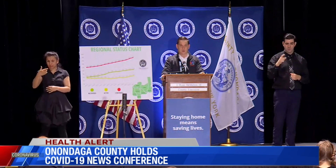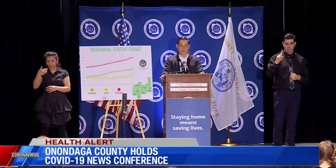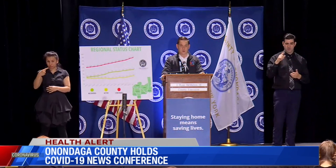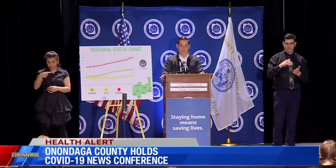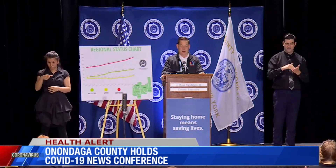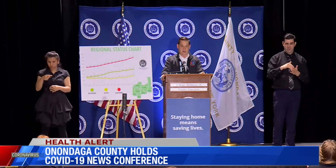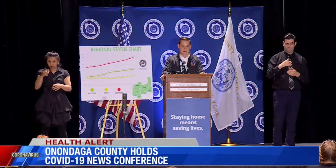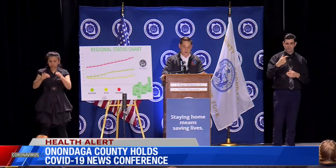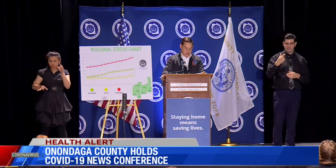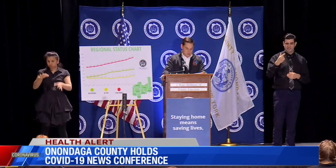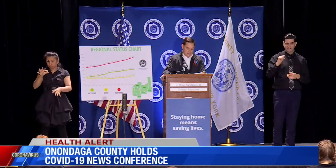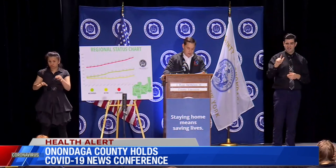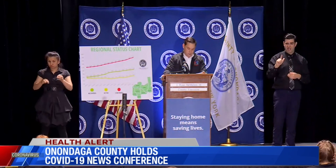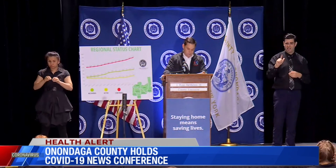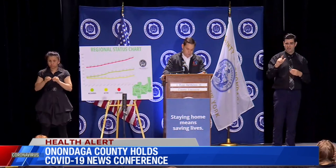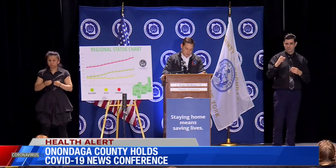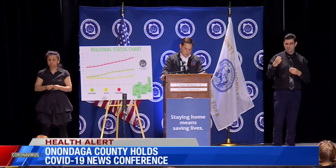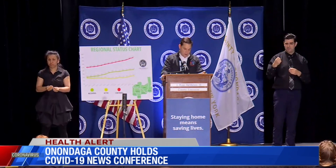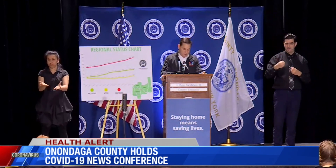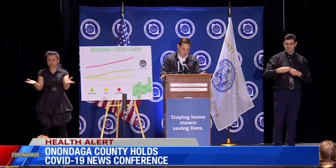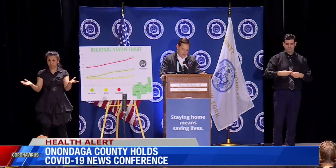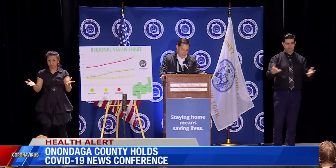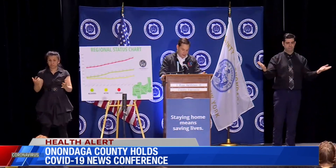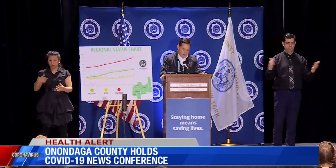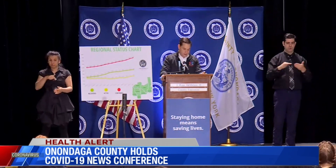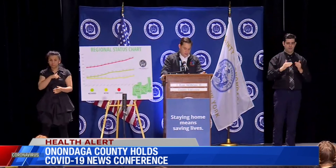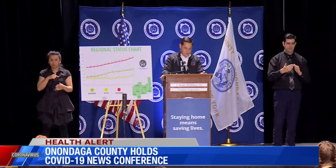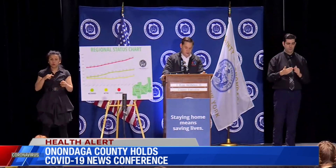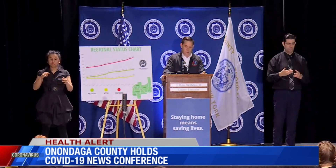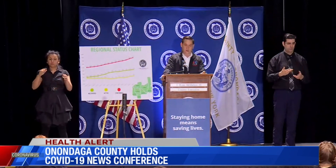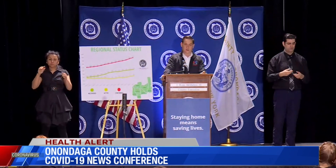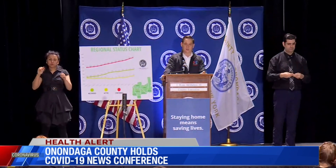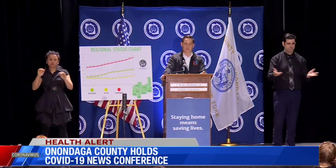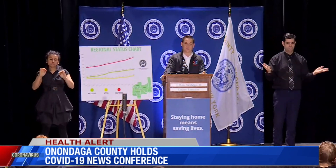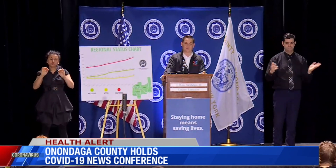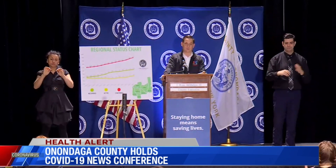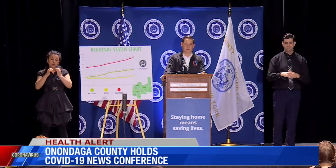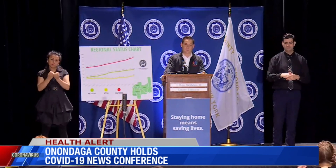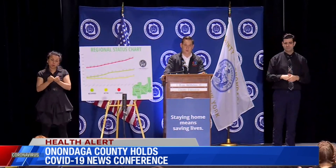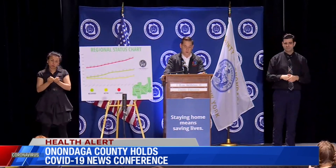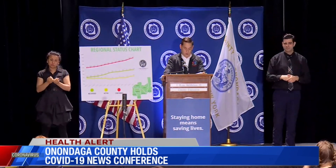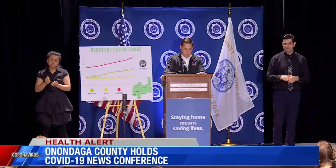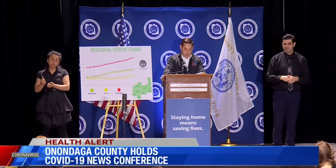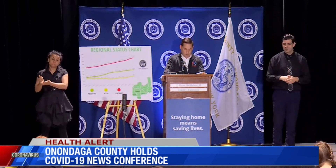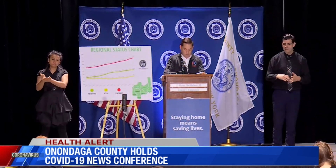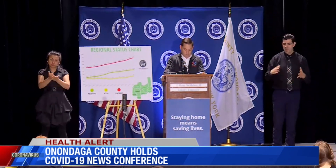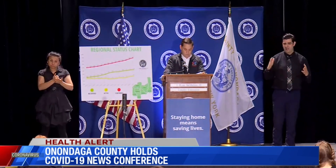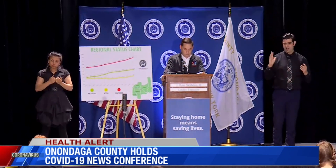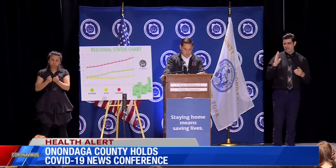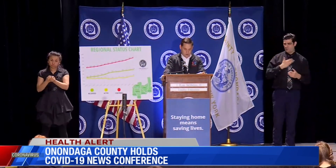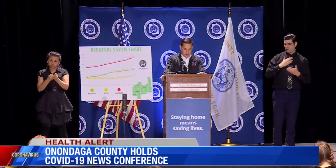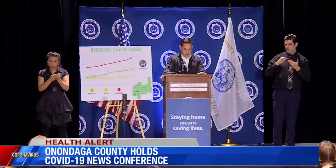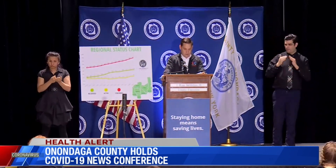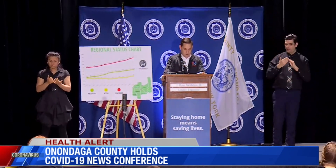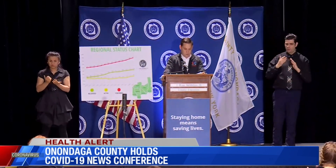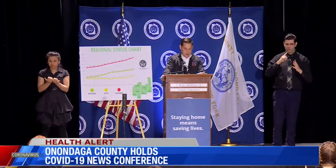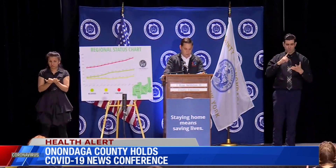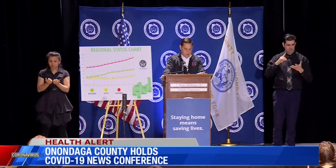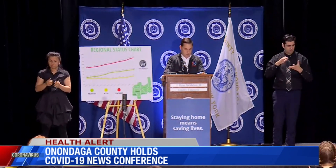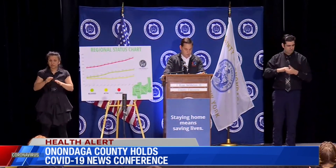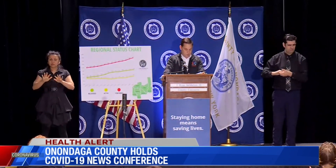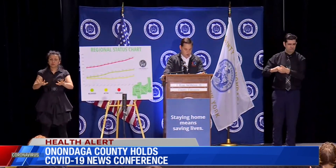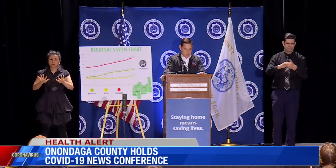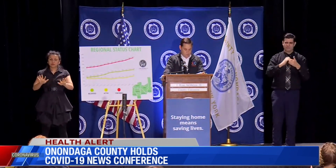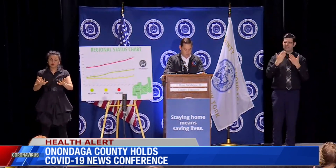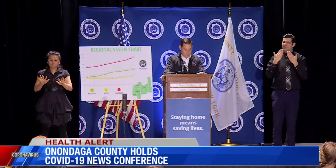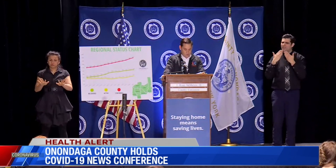of our community's response and coming together. And I want to thank again these organizations for their great work, and that's why